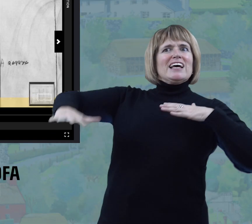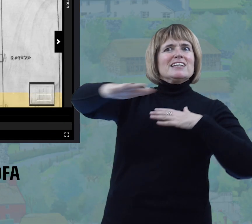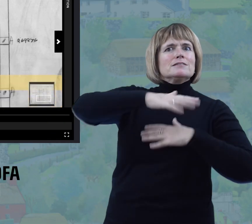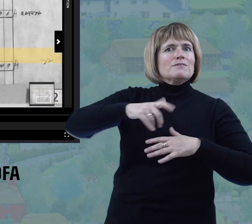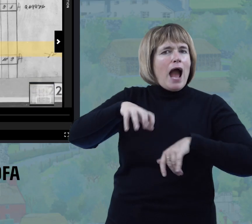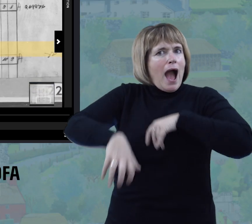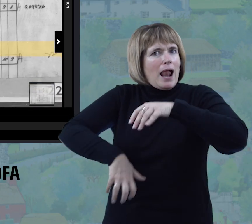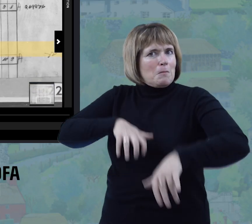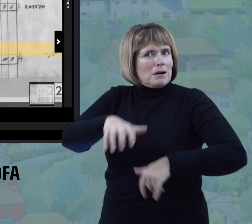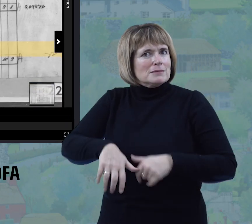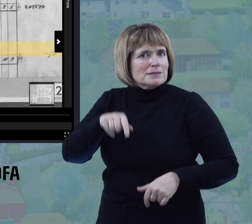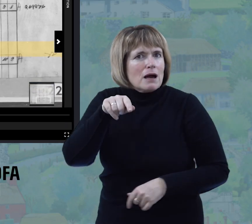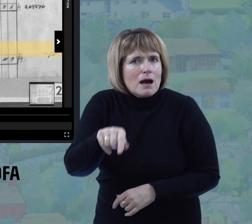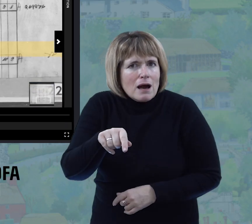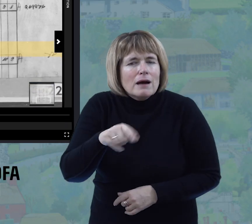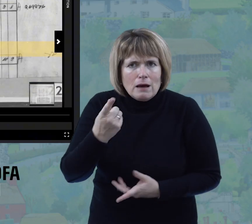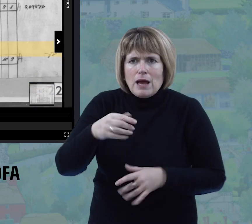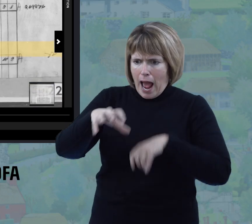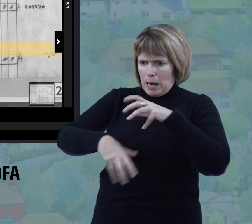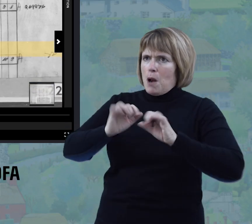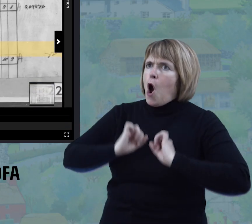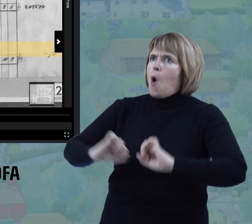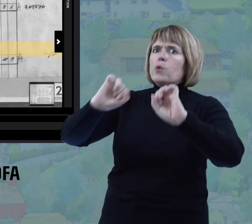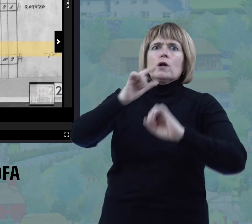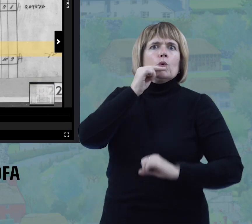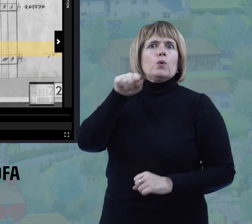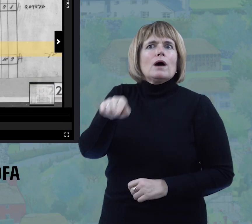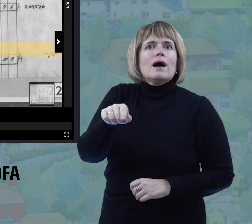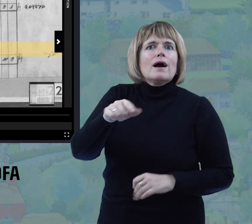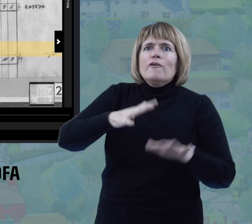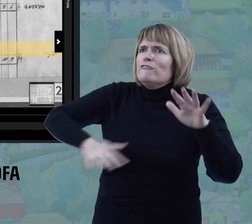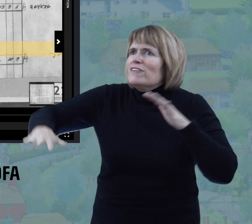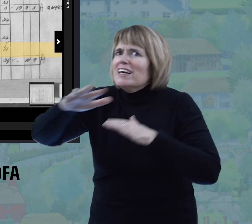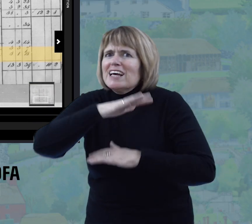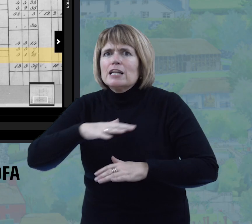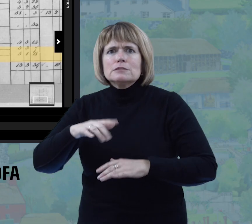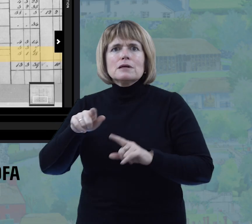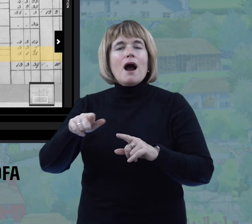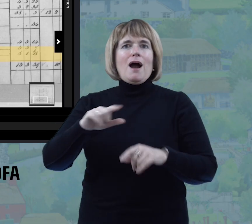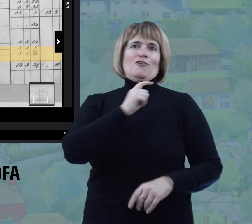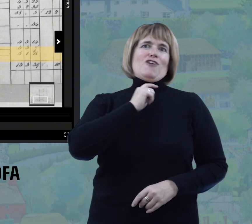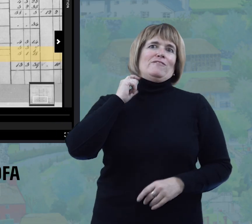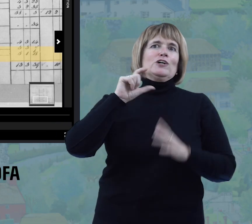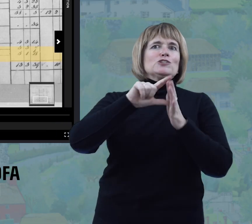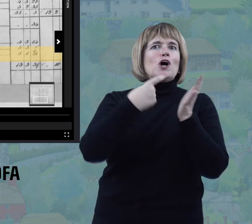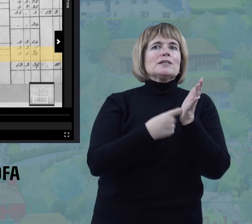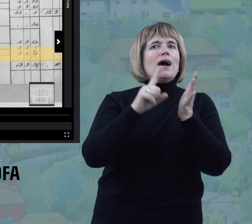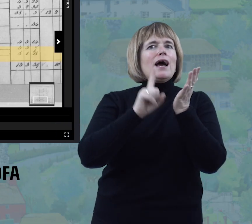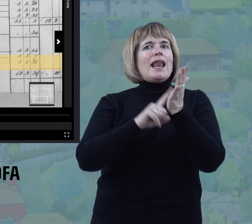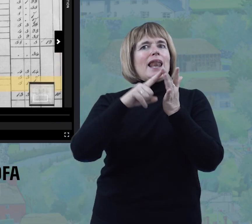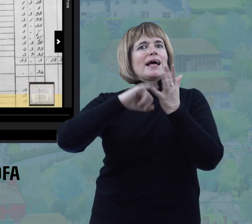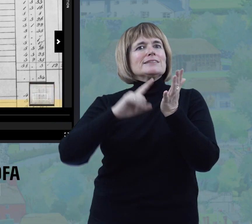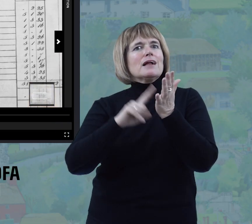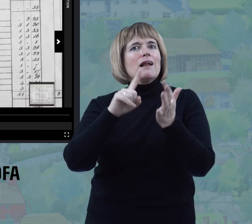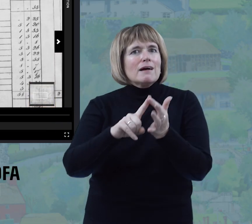means it was used for livestock. It also shows the owner of the animals who were occupying the field, the Reverend Dr.